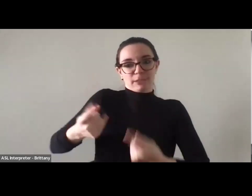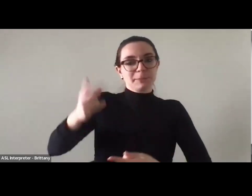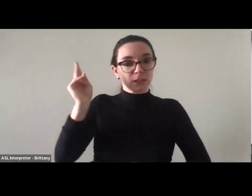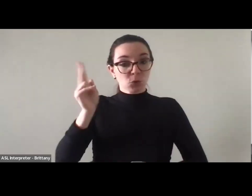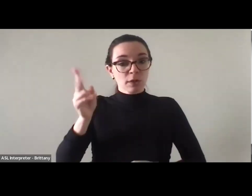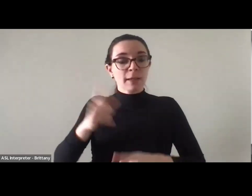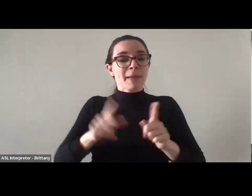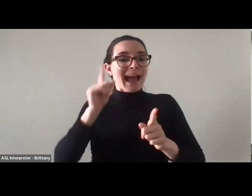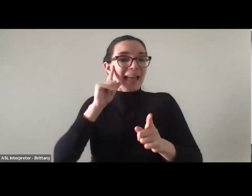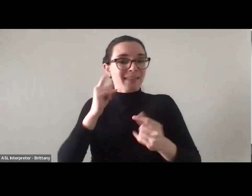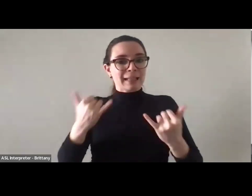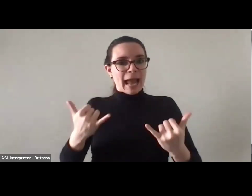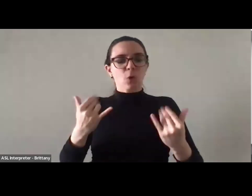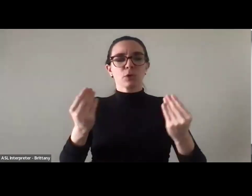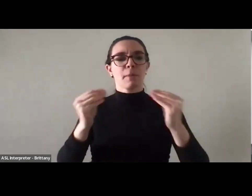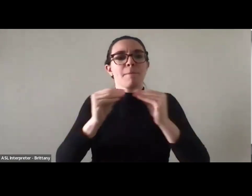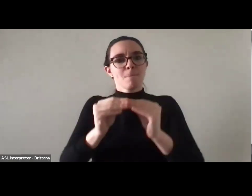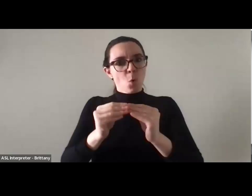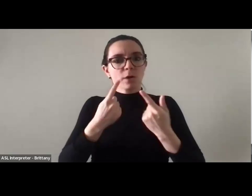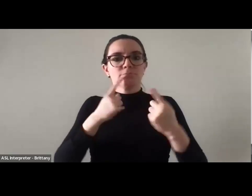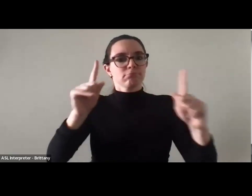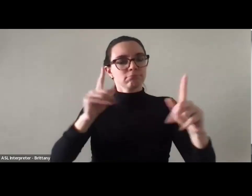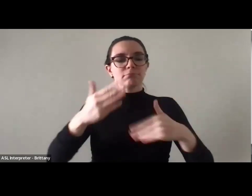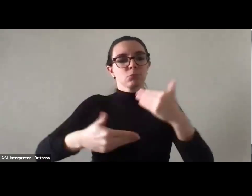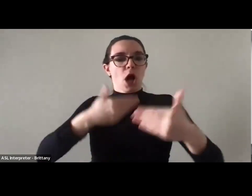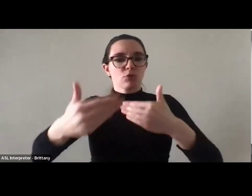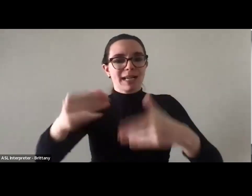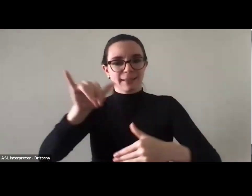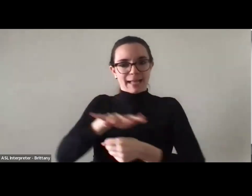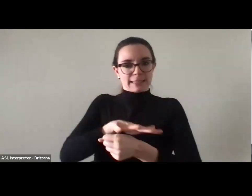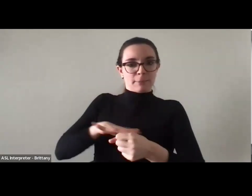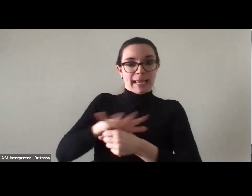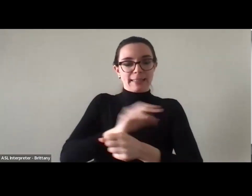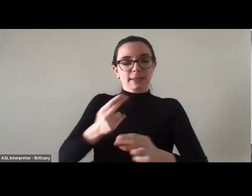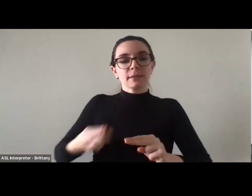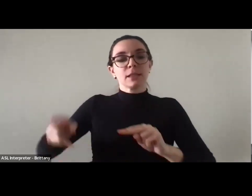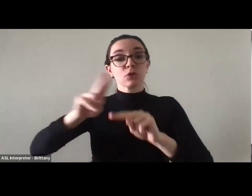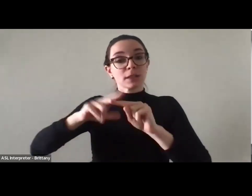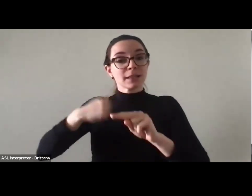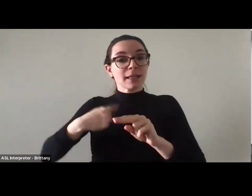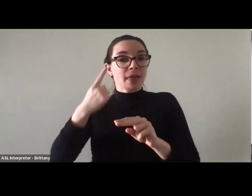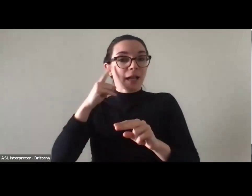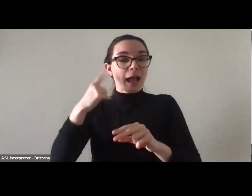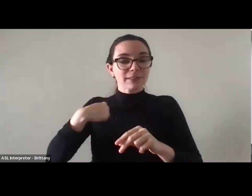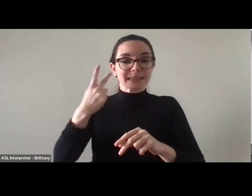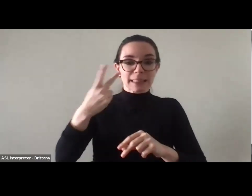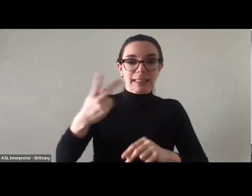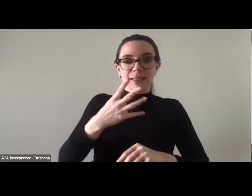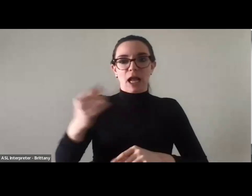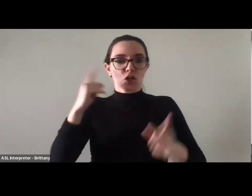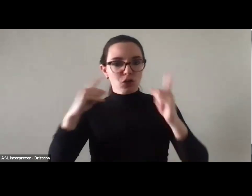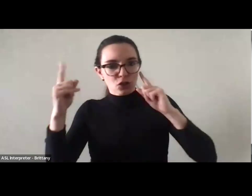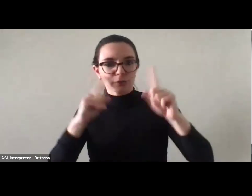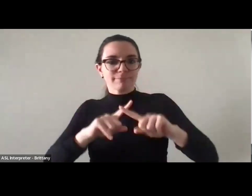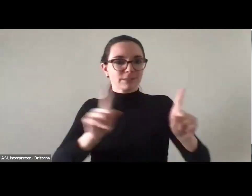I think we're making great progress in that space. And I think increasingly I've seen and heard of success stories